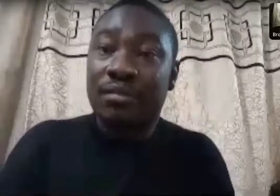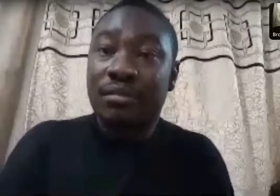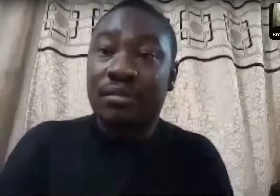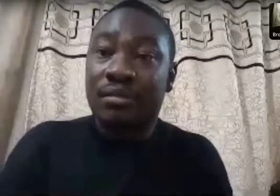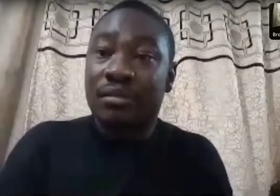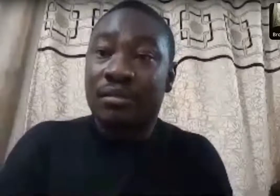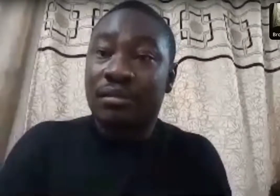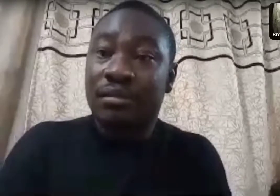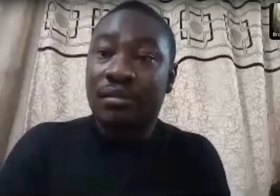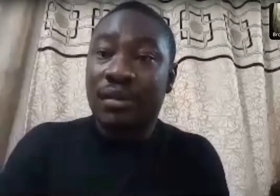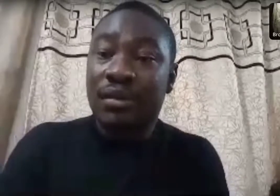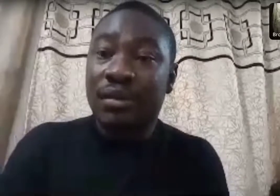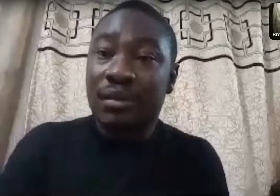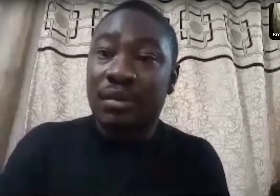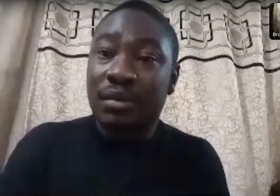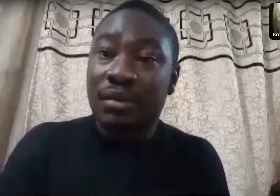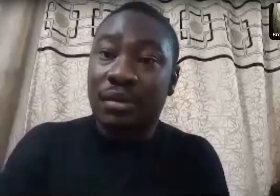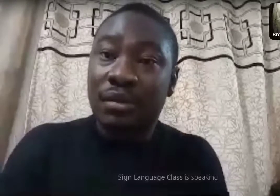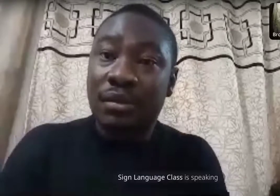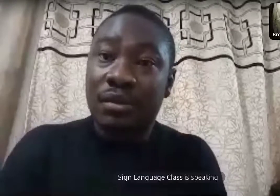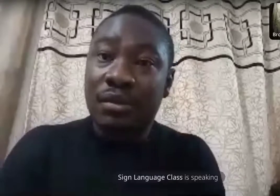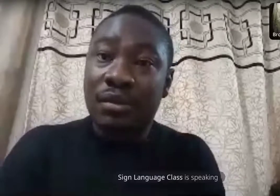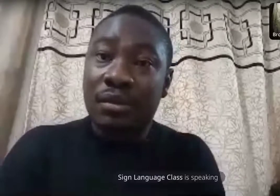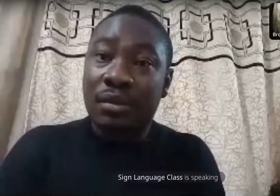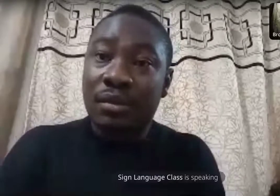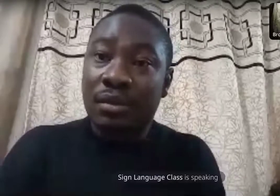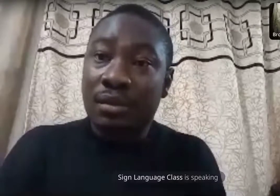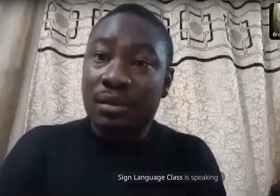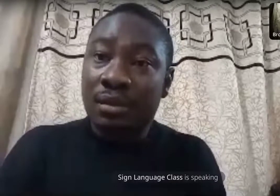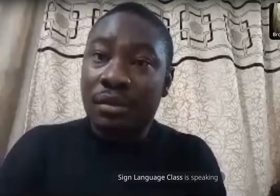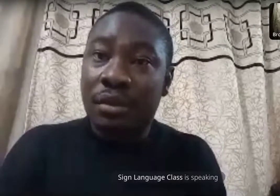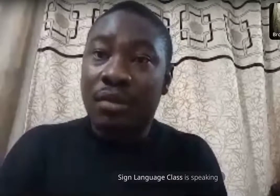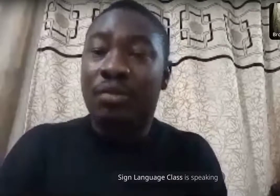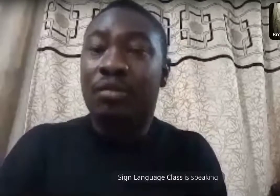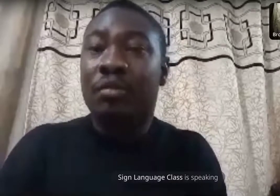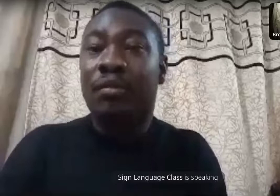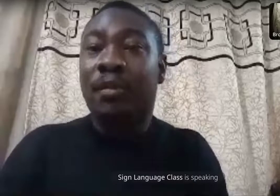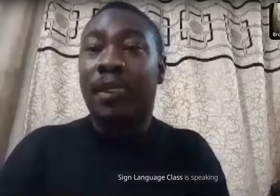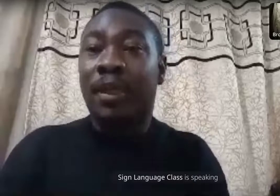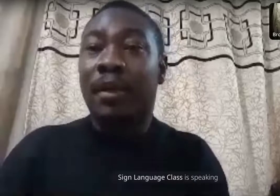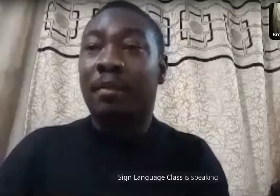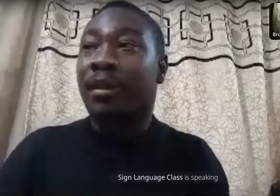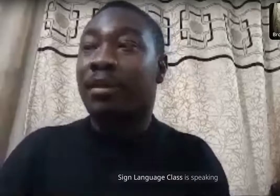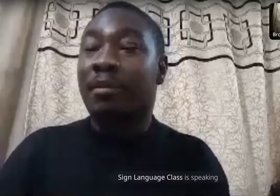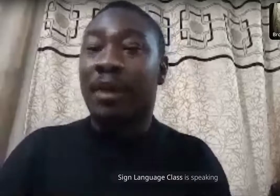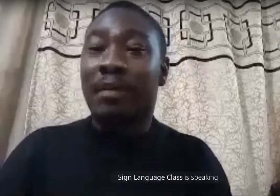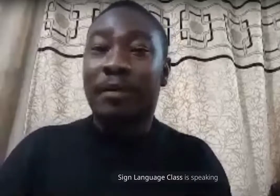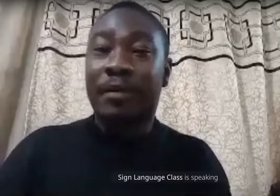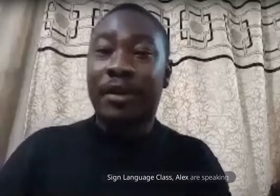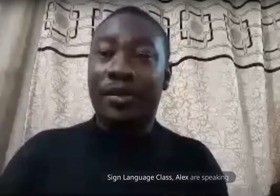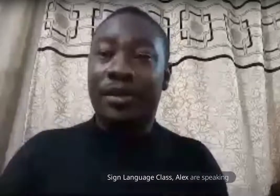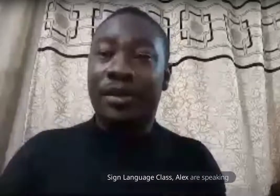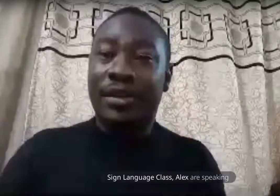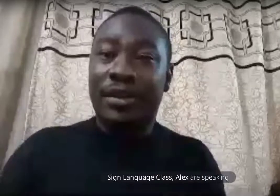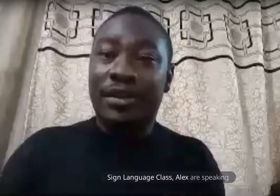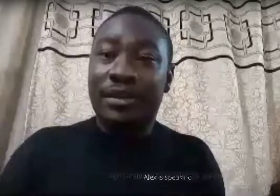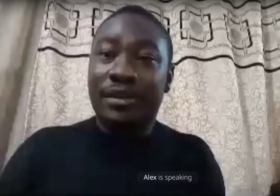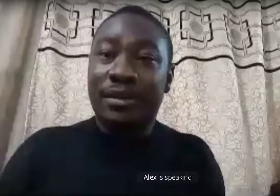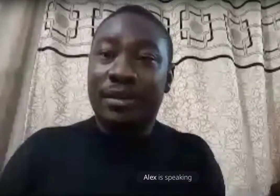I can see Uju. Miracle, Oh, guys. Miracle. my prayers were answered. Hallelujah. I My can